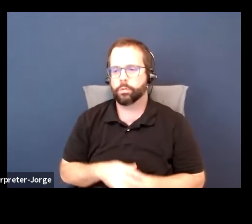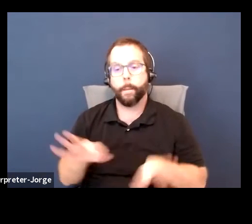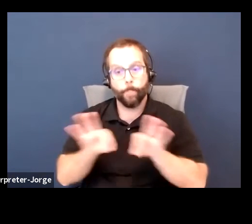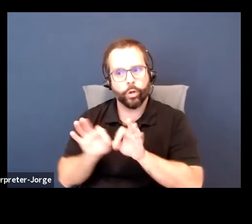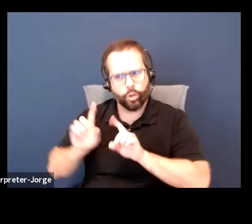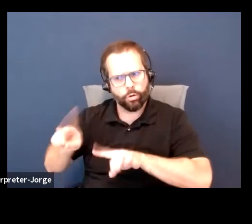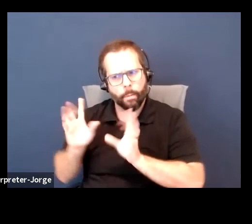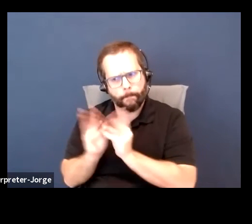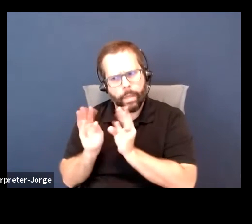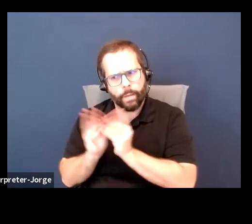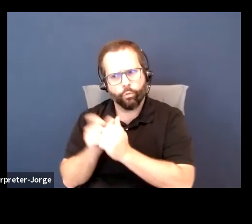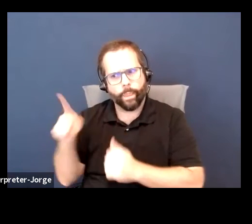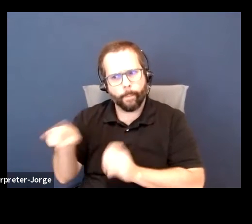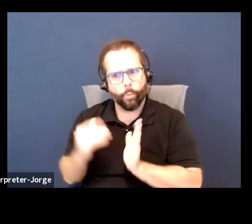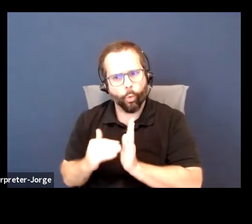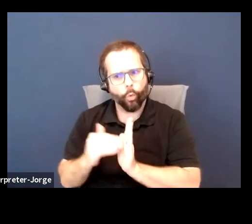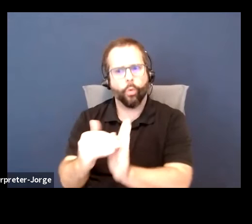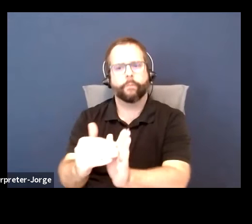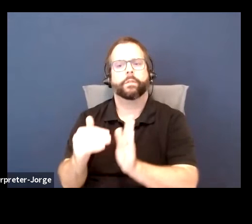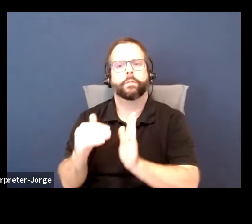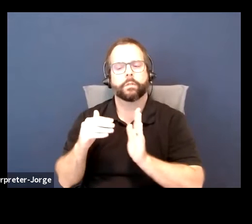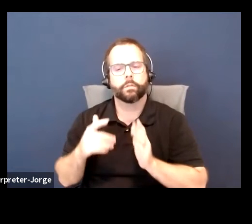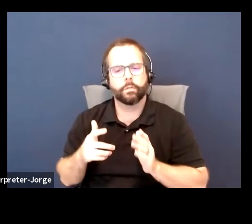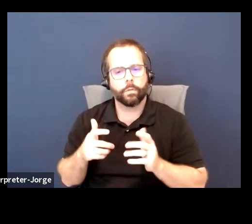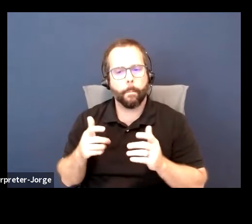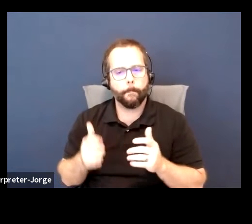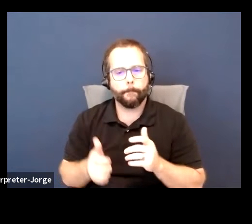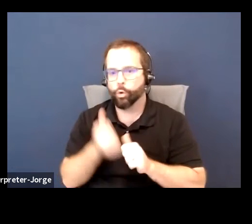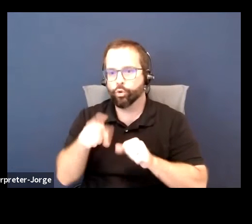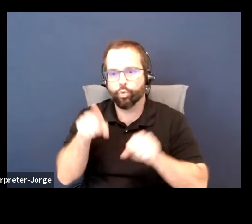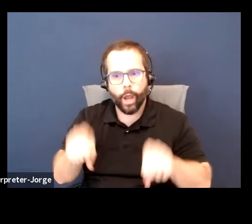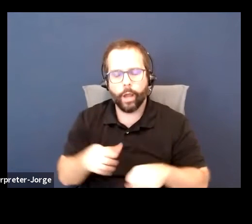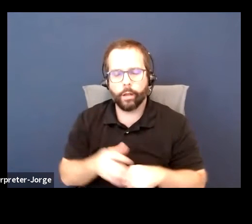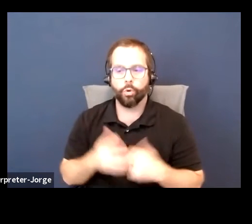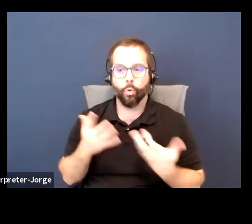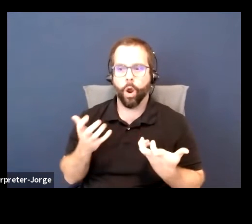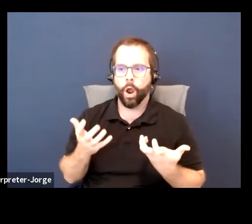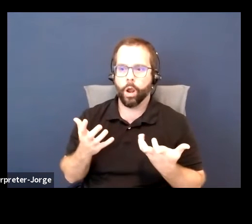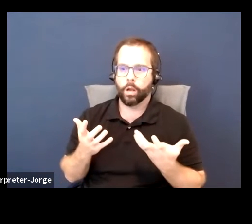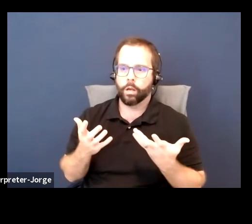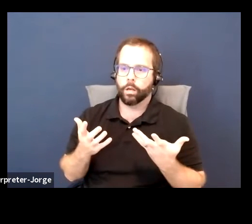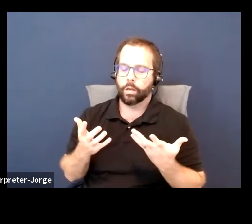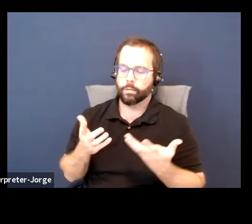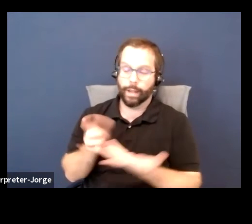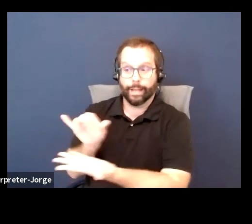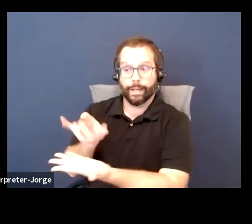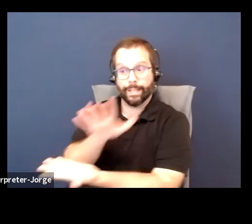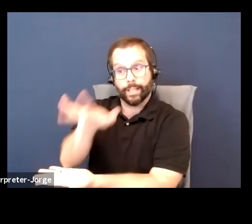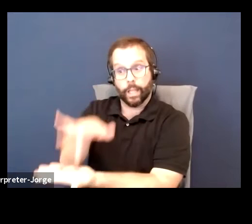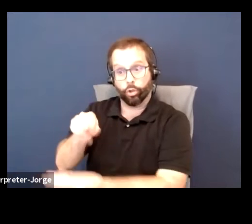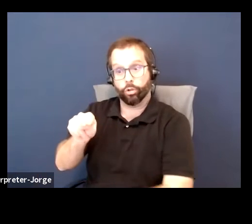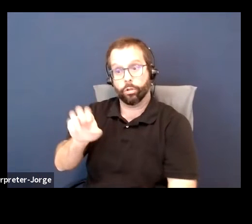can. We want to put forth as a center network, you want to put forth a really